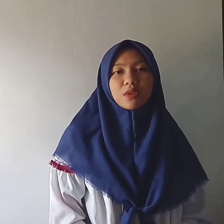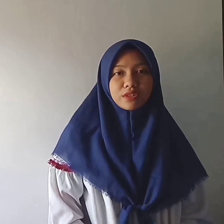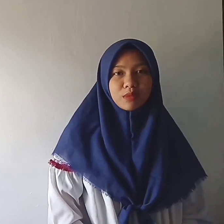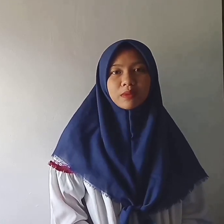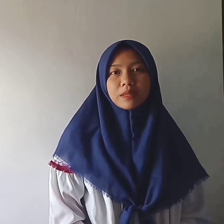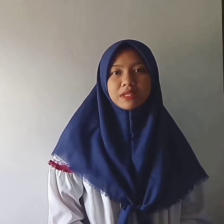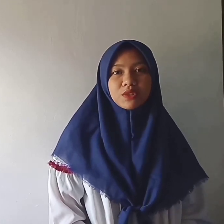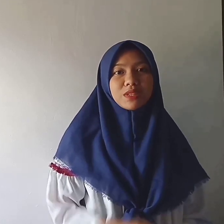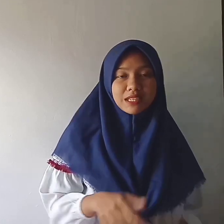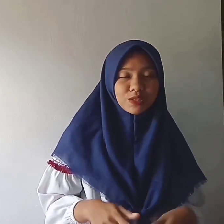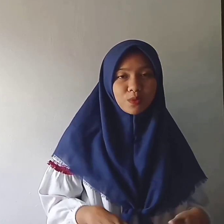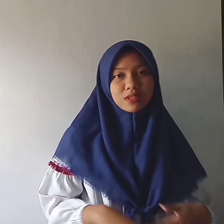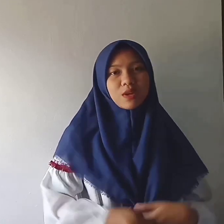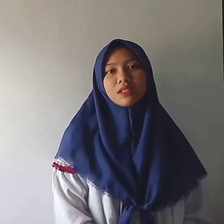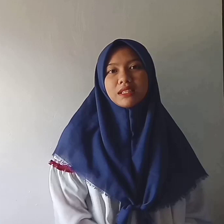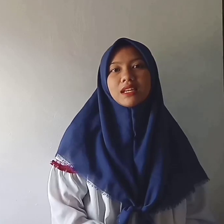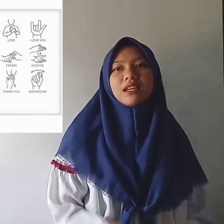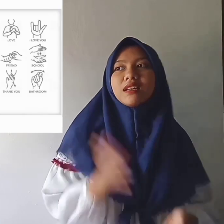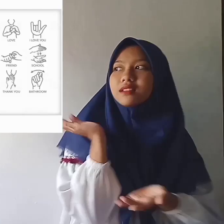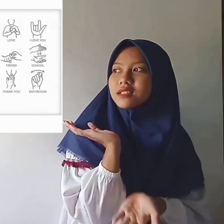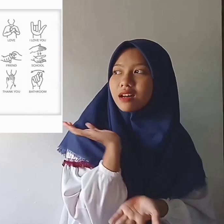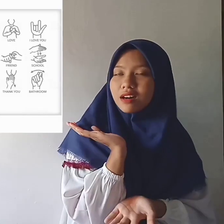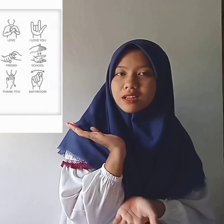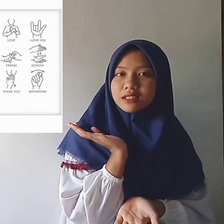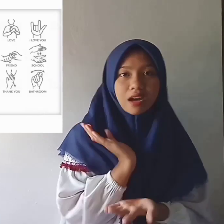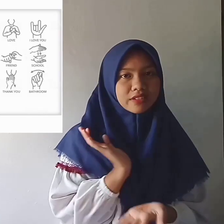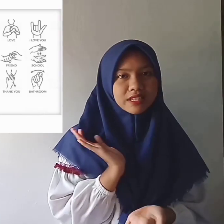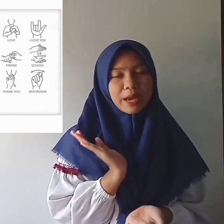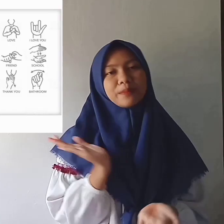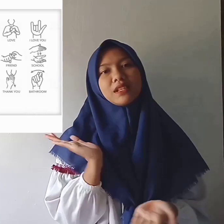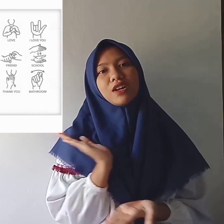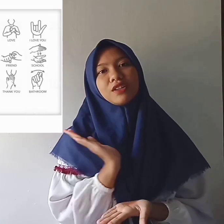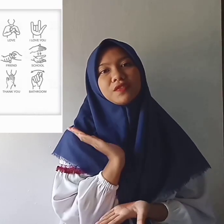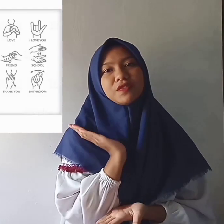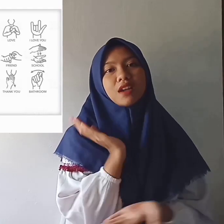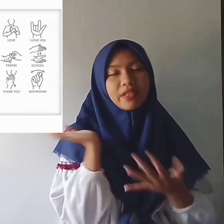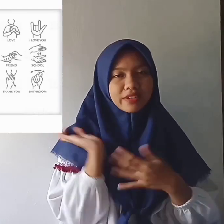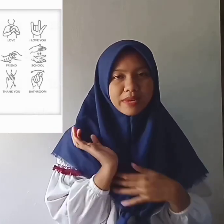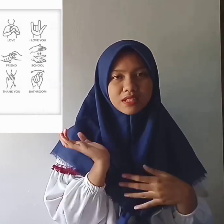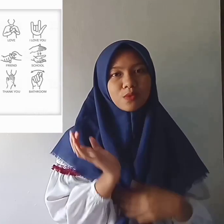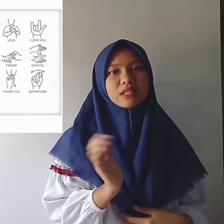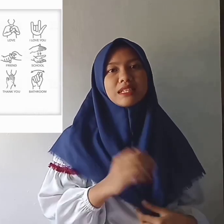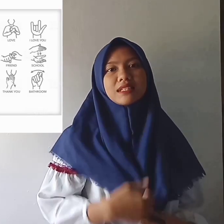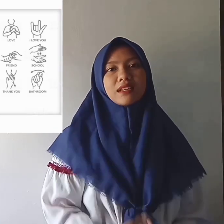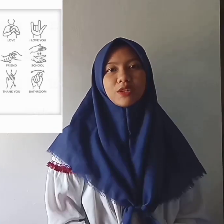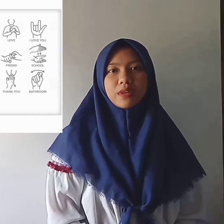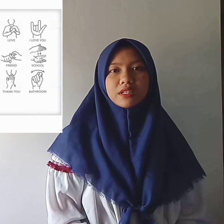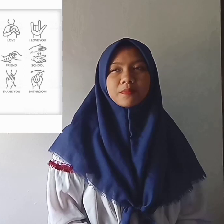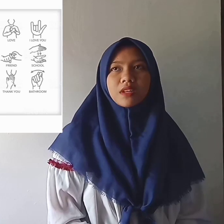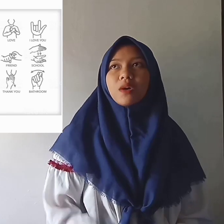workshop we will limit to these words only. These are the other example of another basic words in sign language. Oh, and